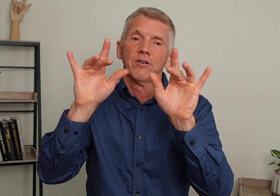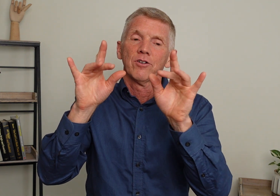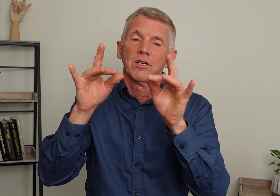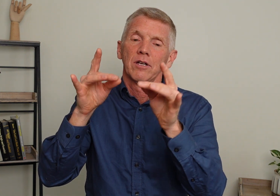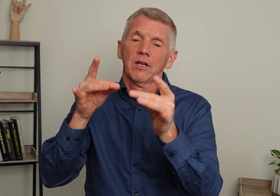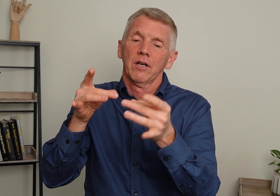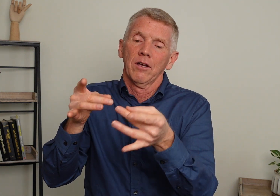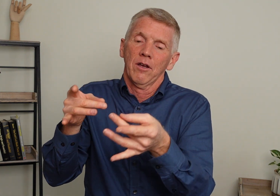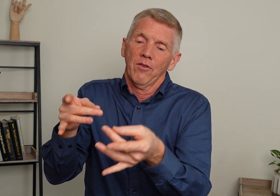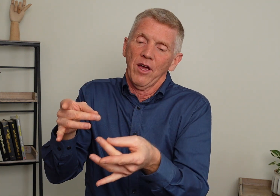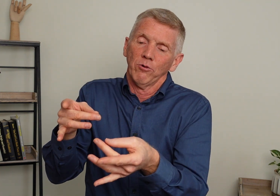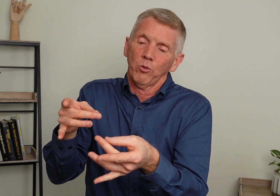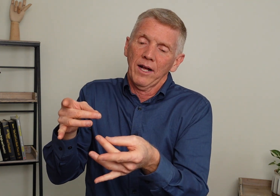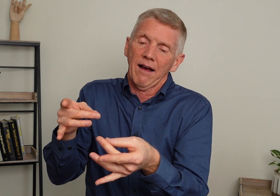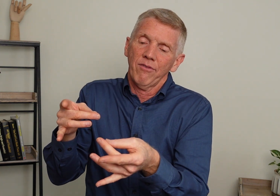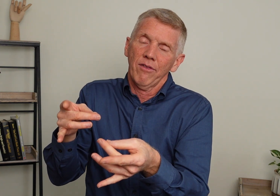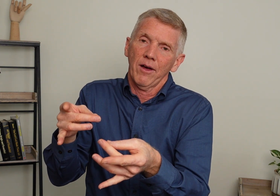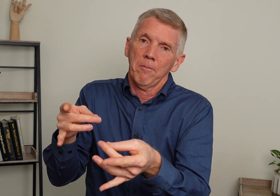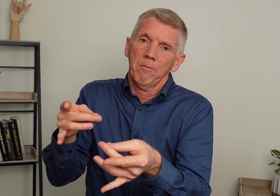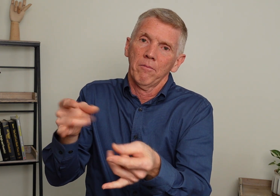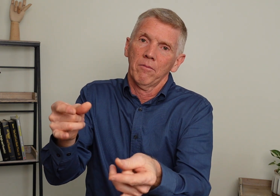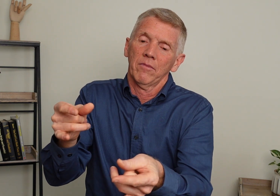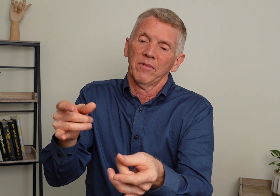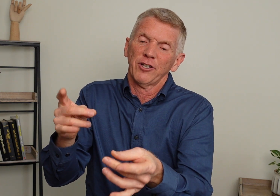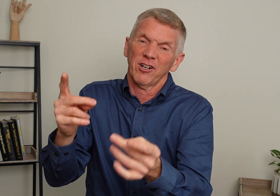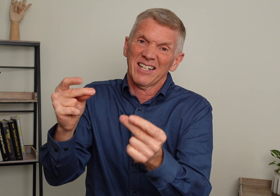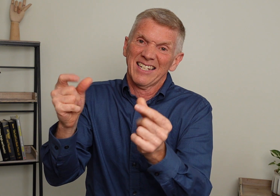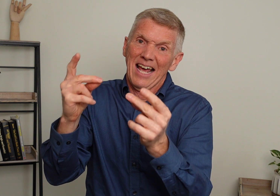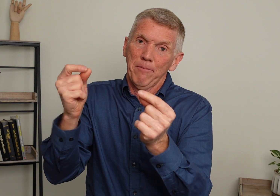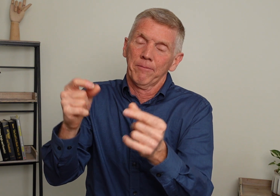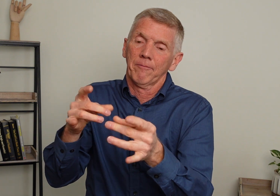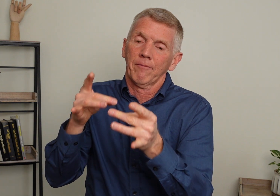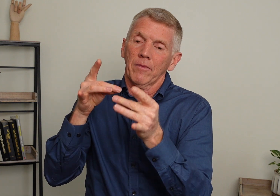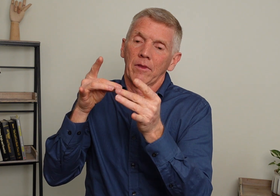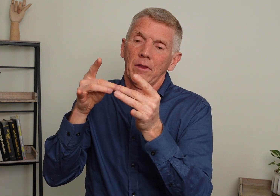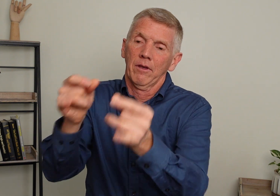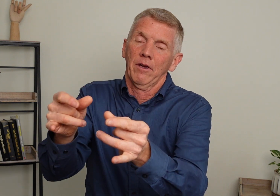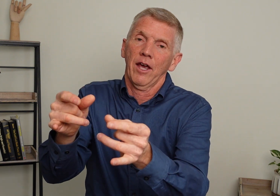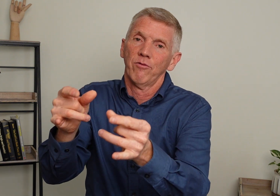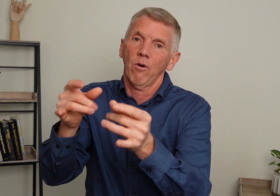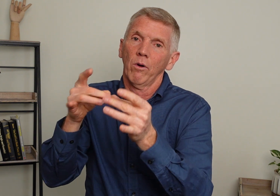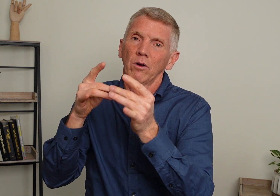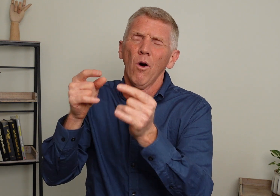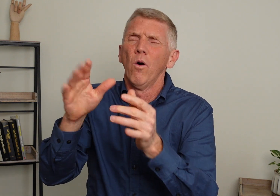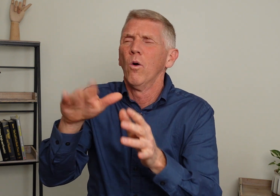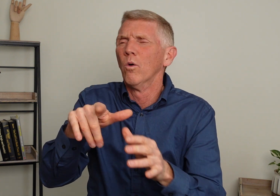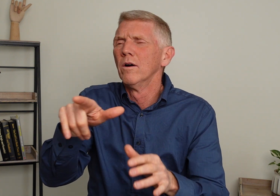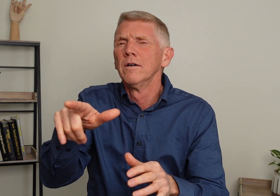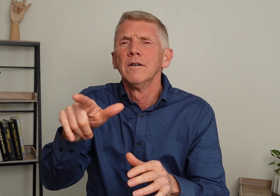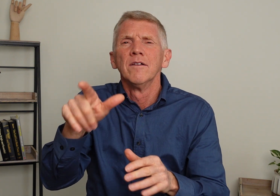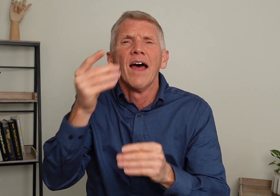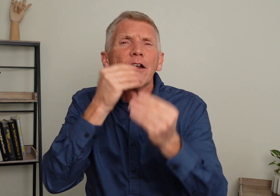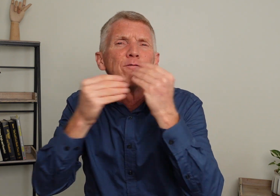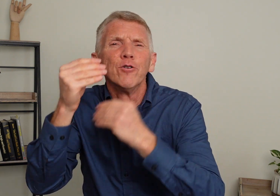fingers, they rotate off the thumb like you're going to snap and forward. Oh, that food